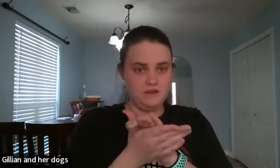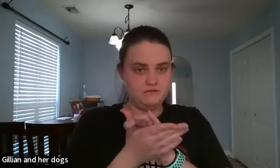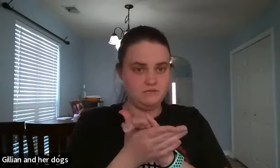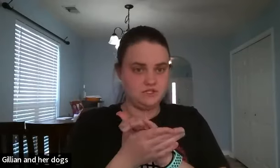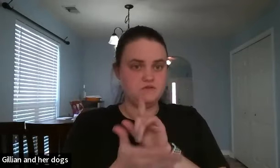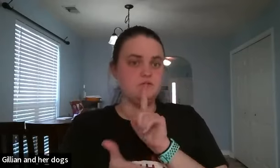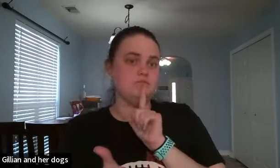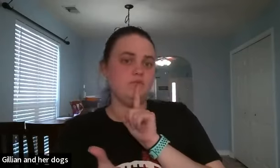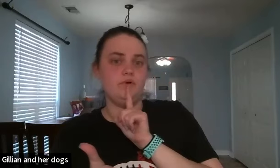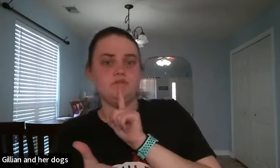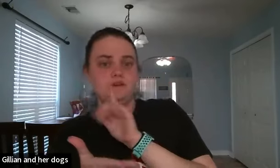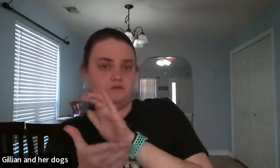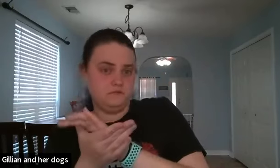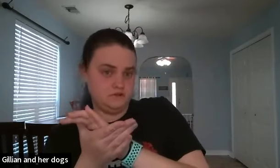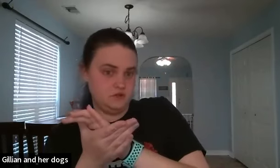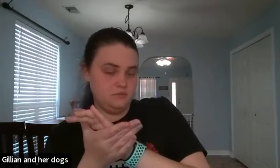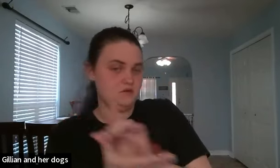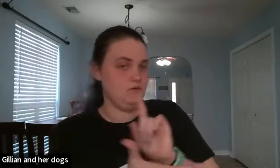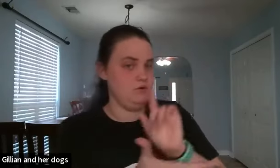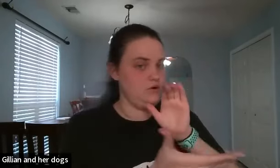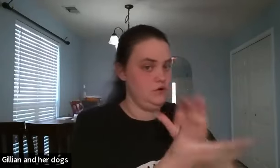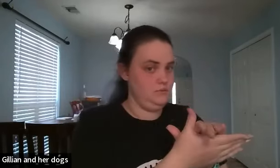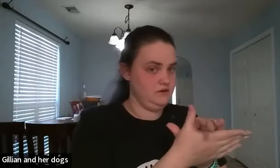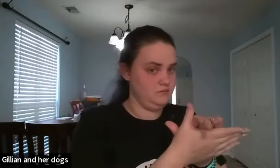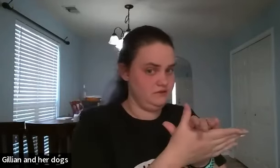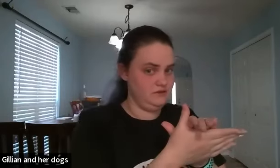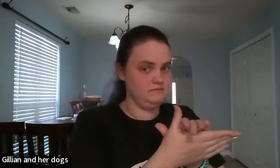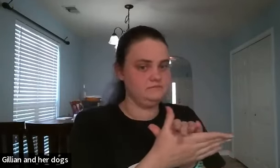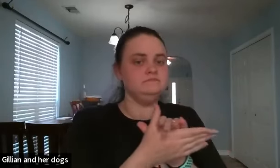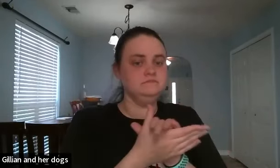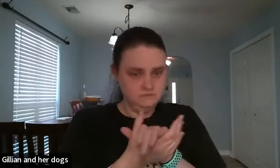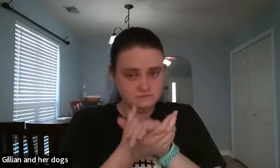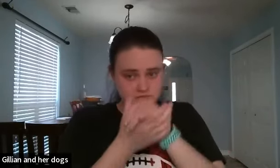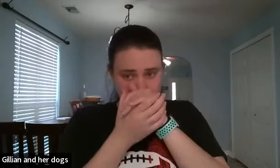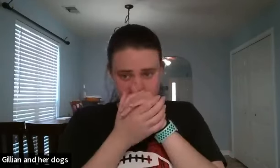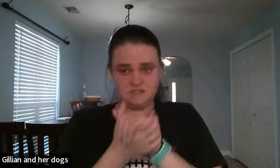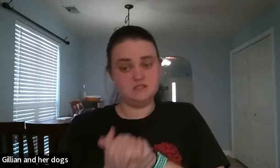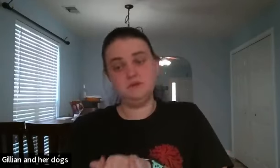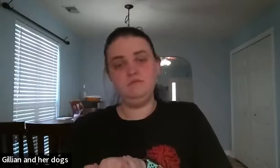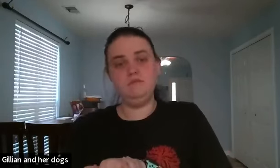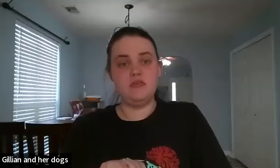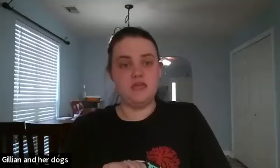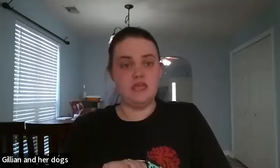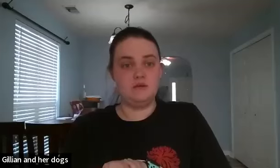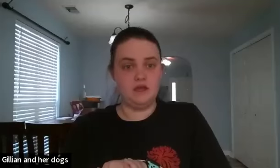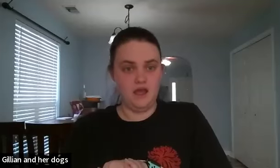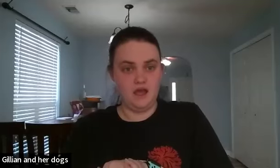wife, whichever, when your finger first open or open completely. Excuse me. And then we